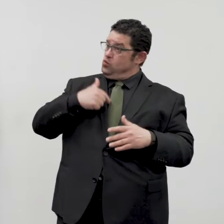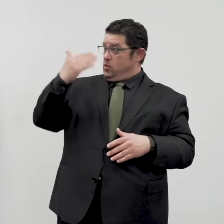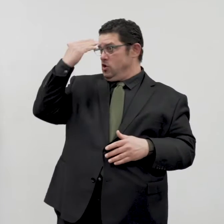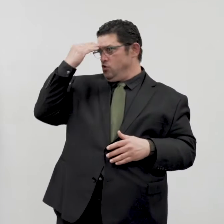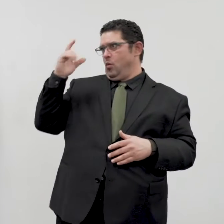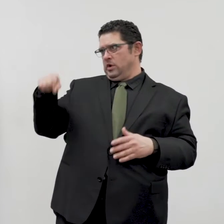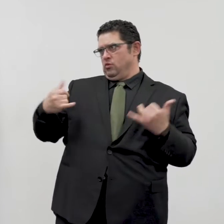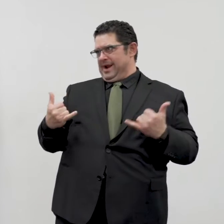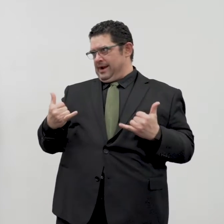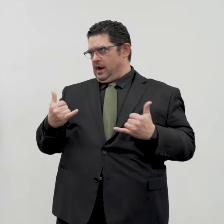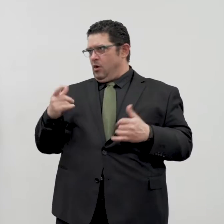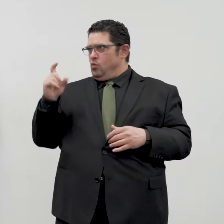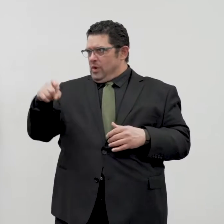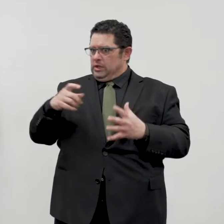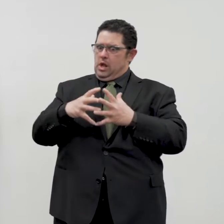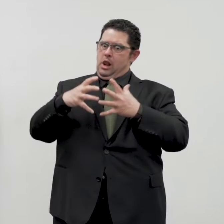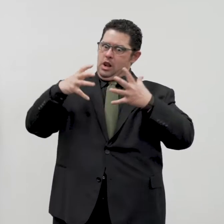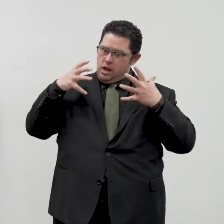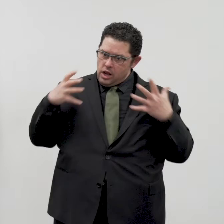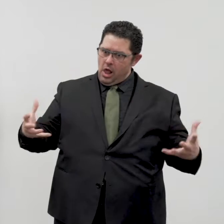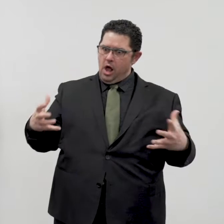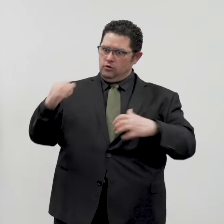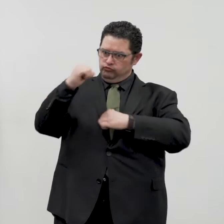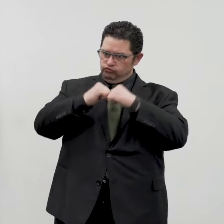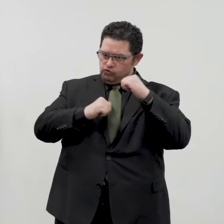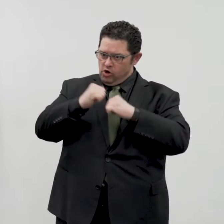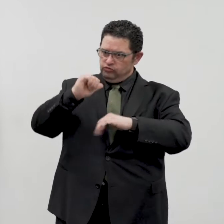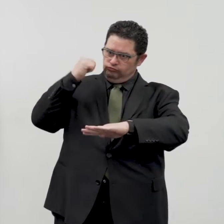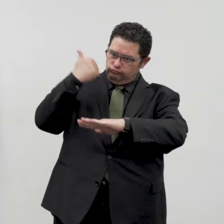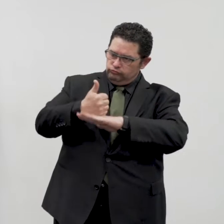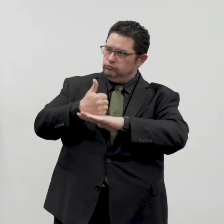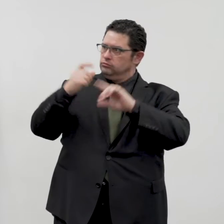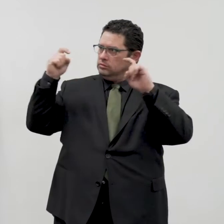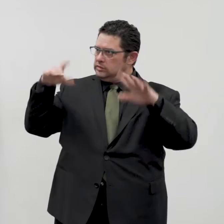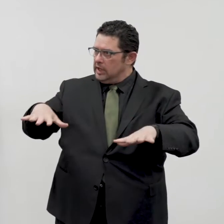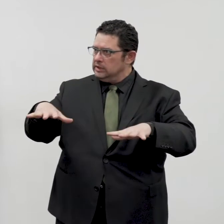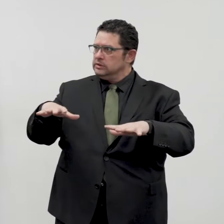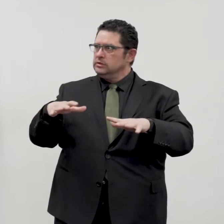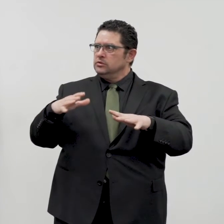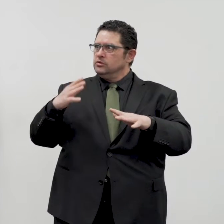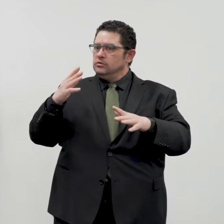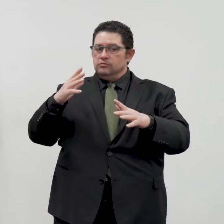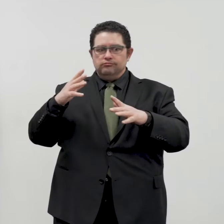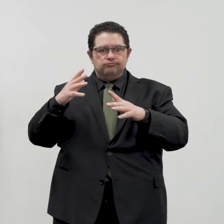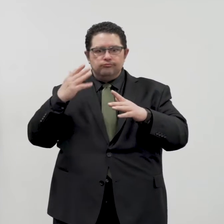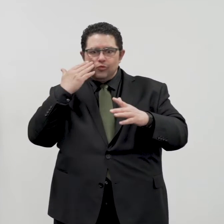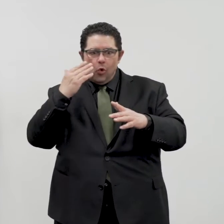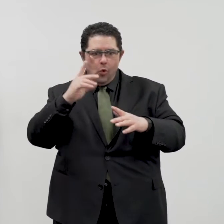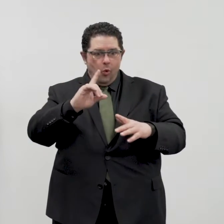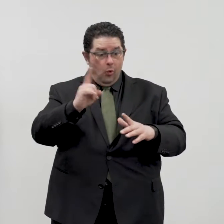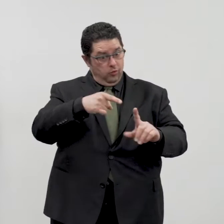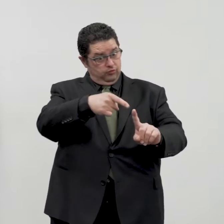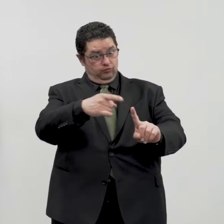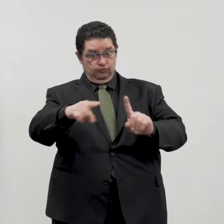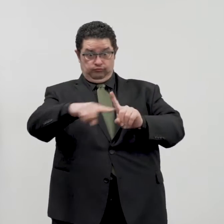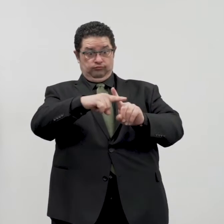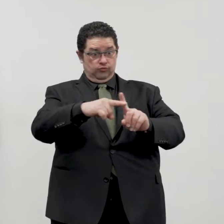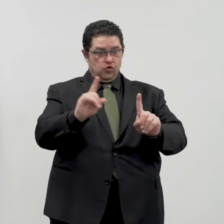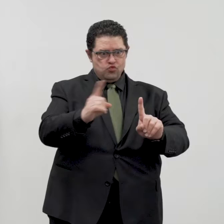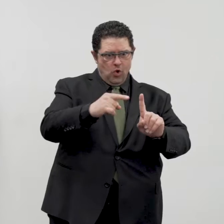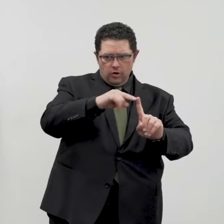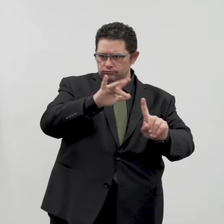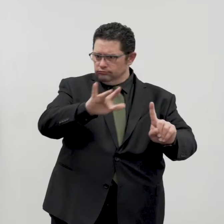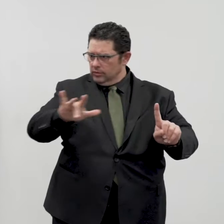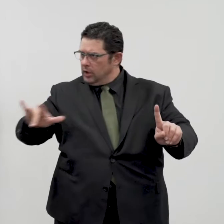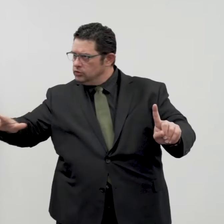We need a massive testing infrastructure. We need massive contact tracing. and going back to the council for approval